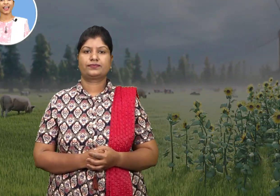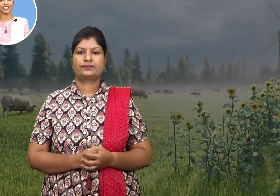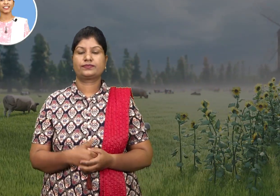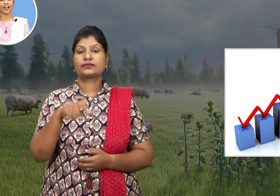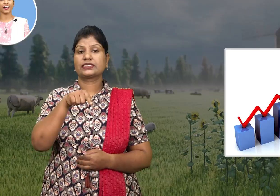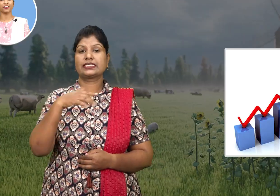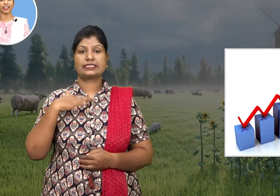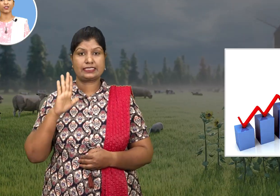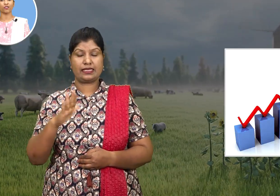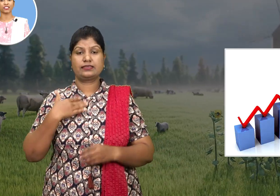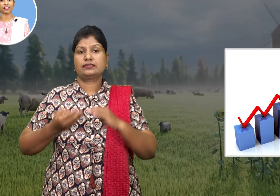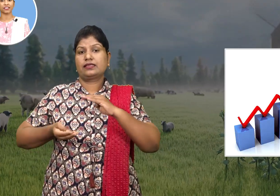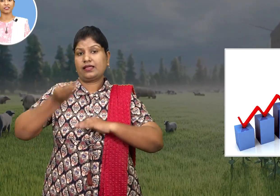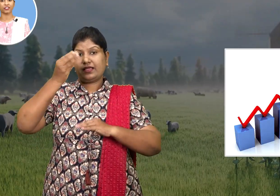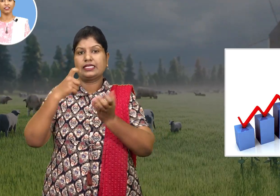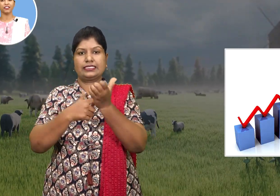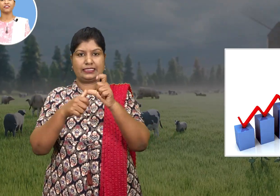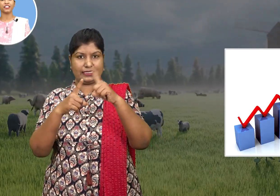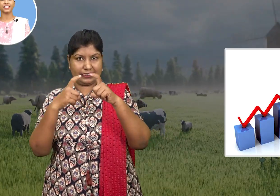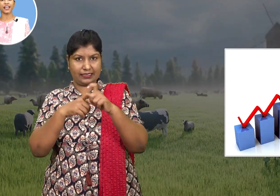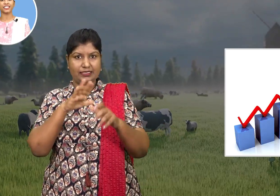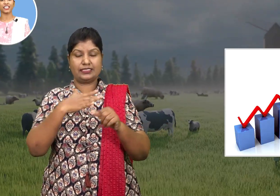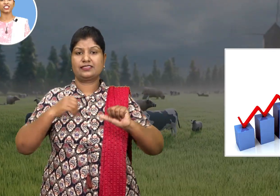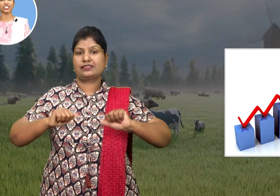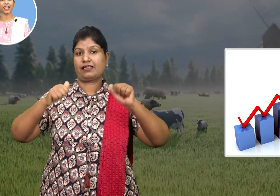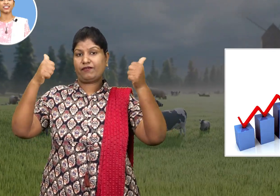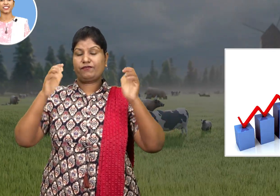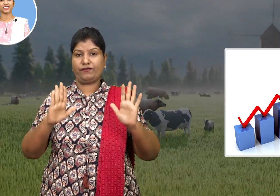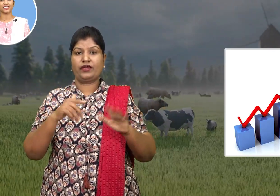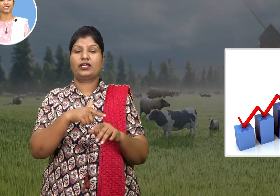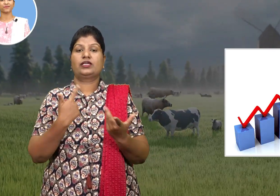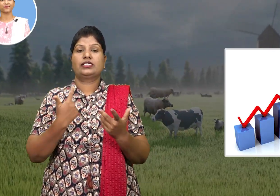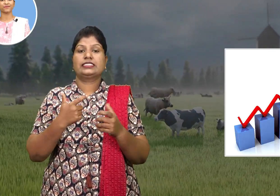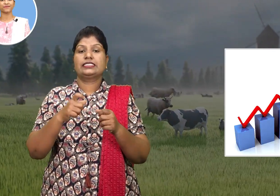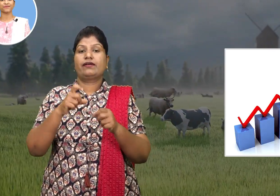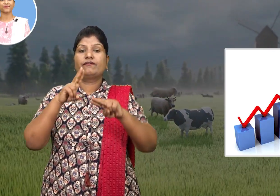It has a high rate of successful fertilization chances.